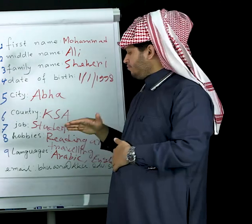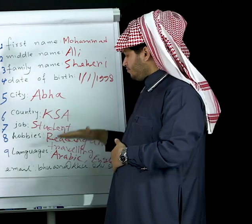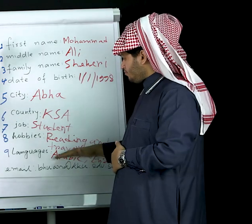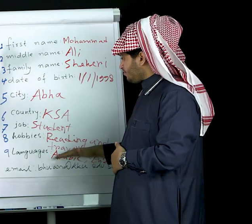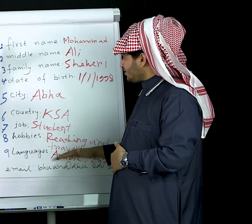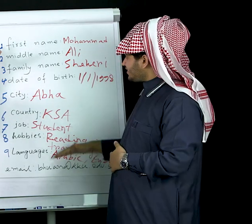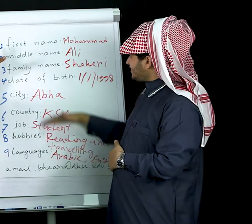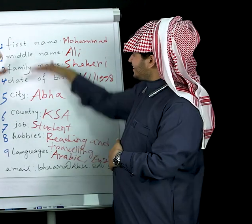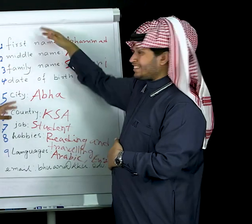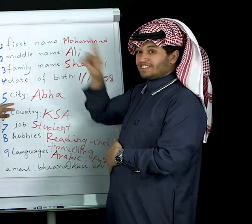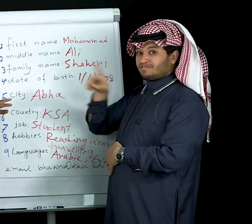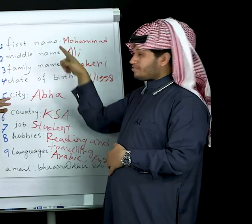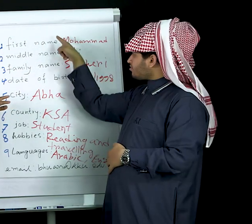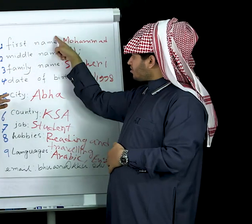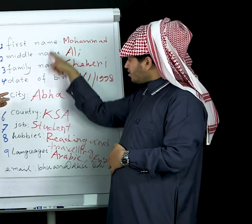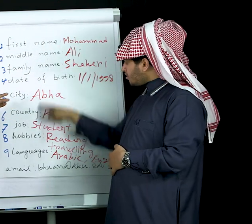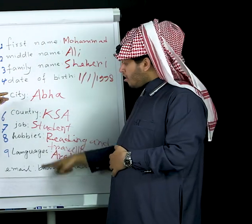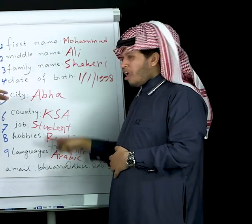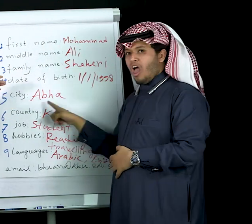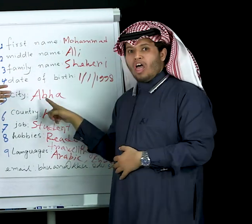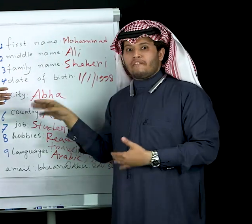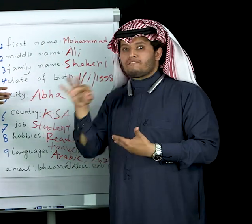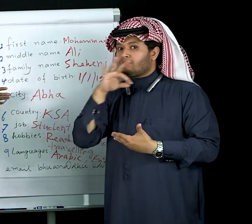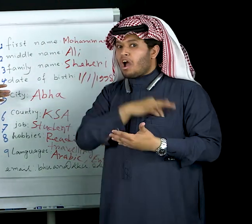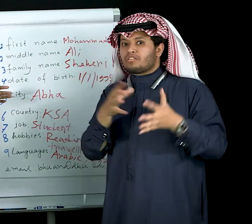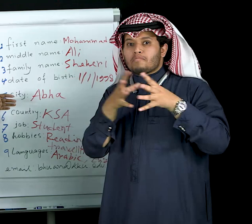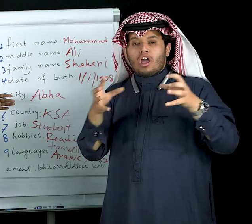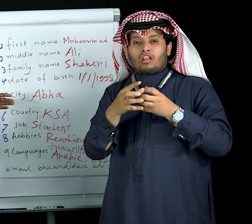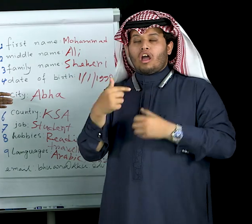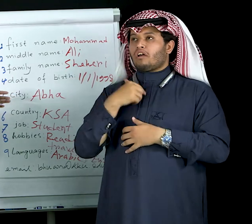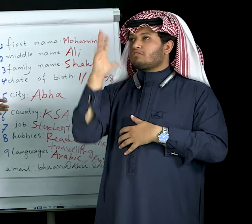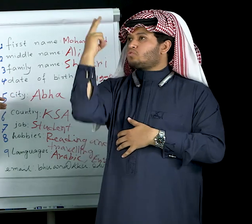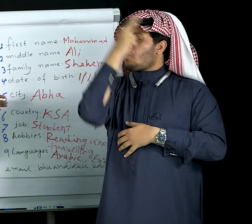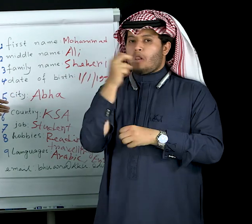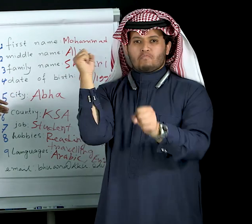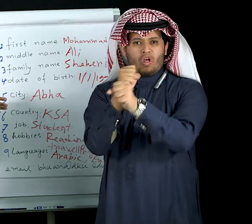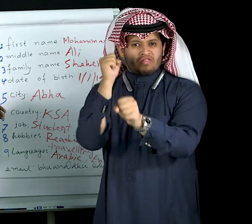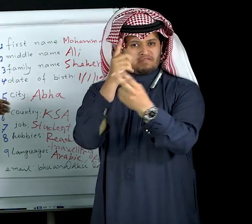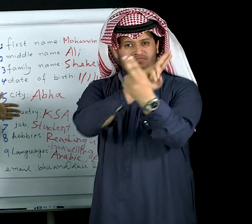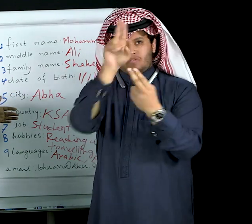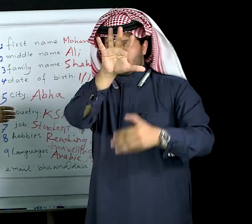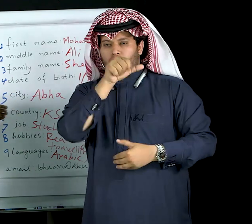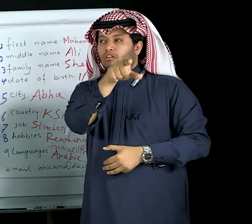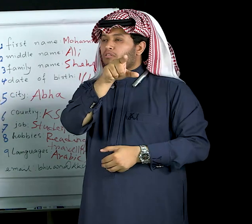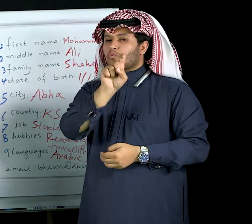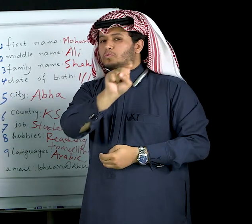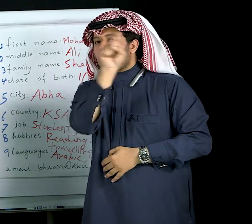these are the some information, okay, that you need to know how to write properly.